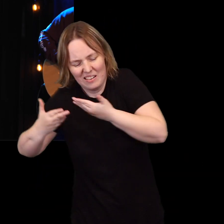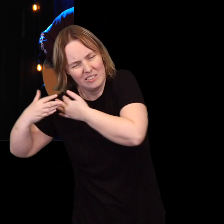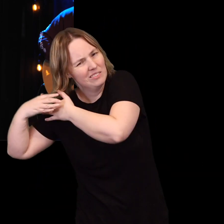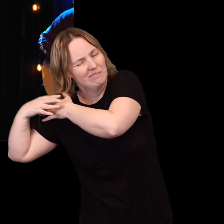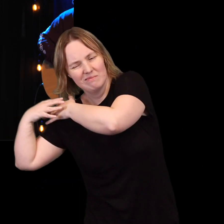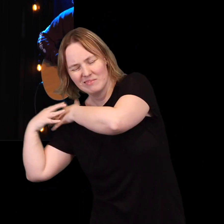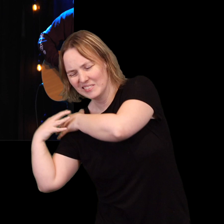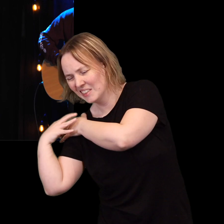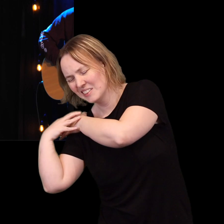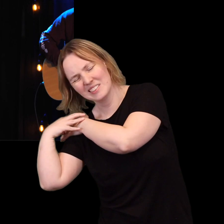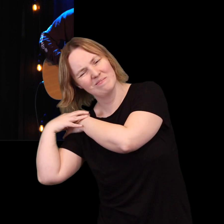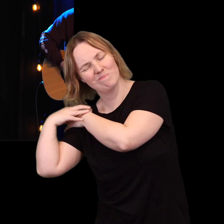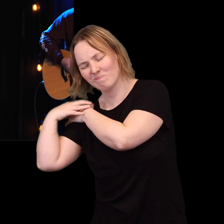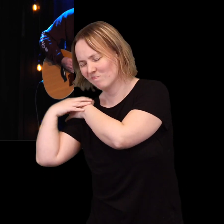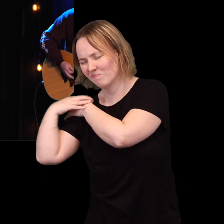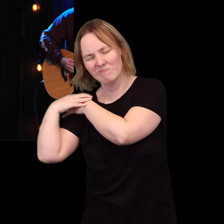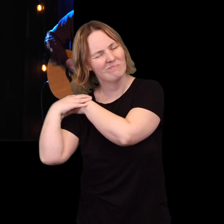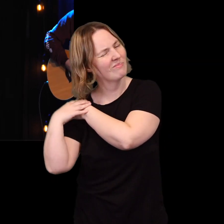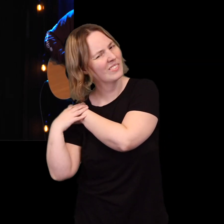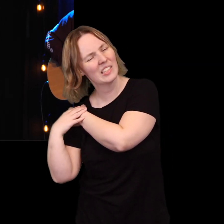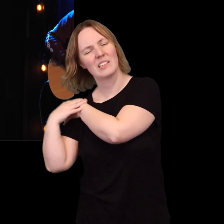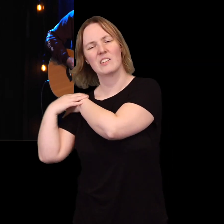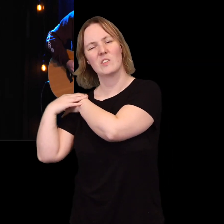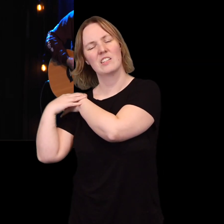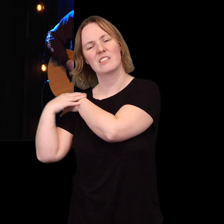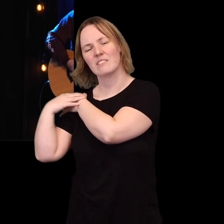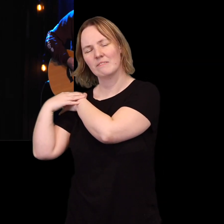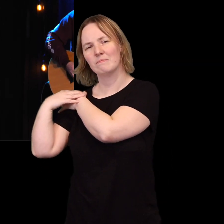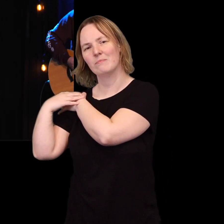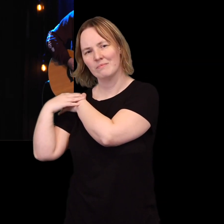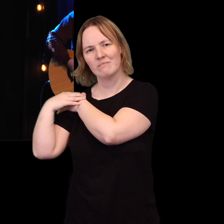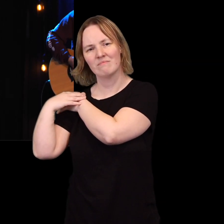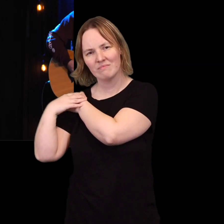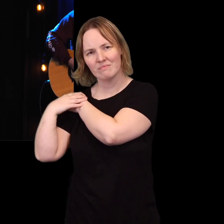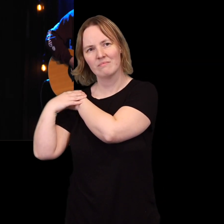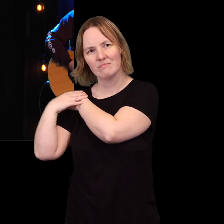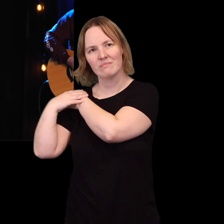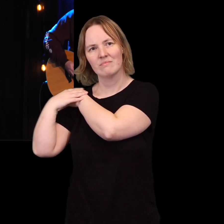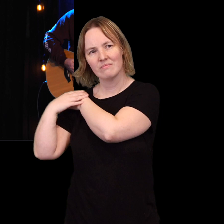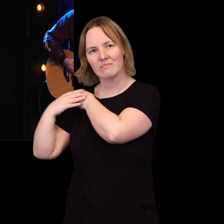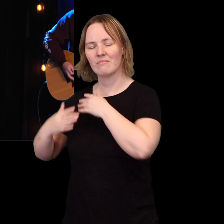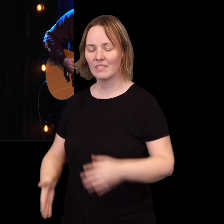Who could carry that kind of weight?